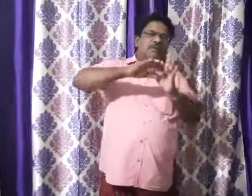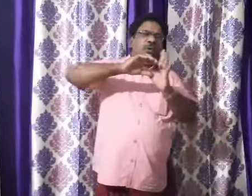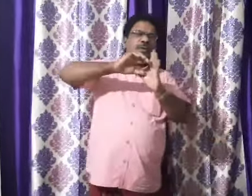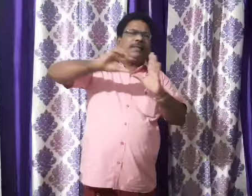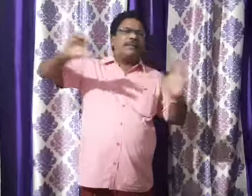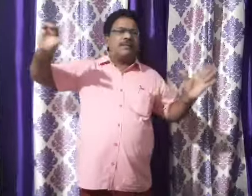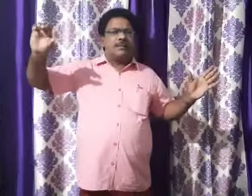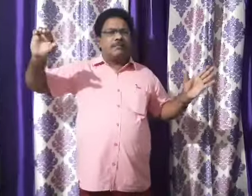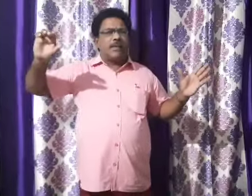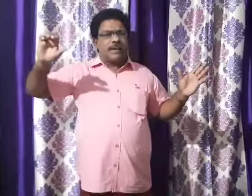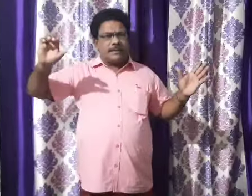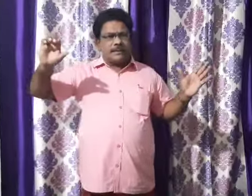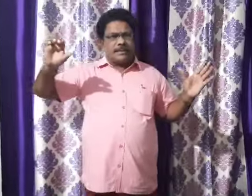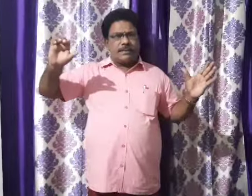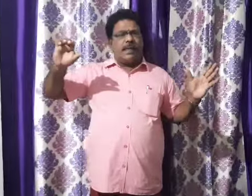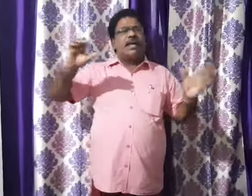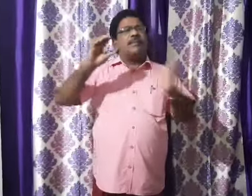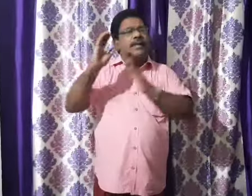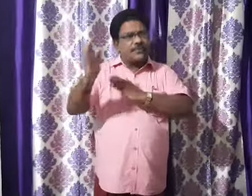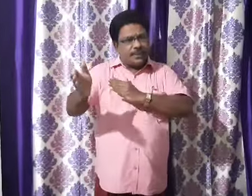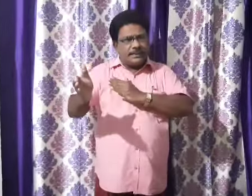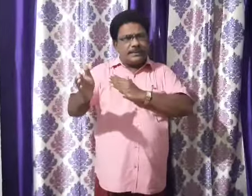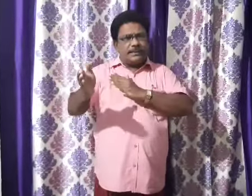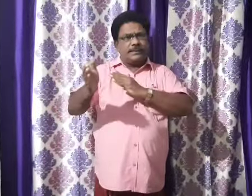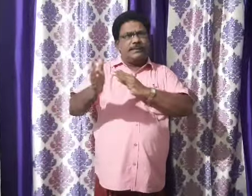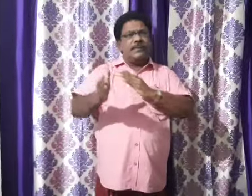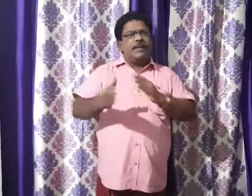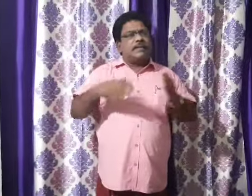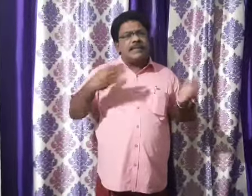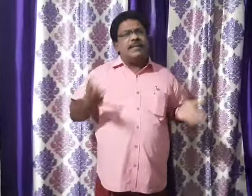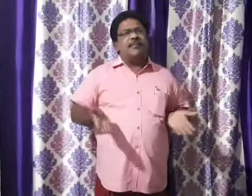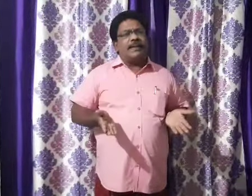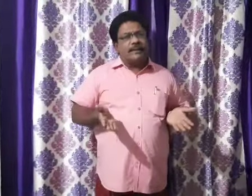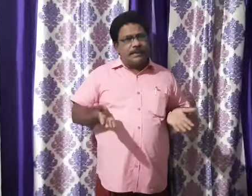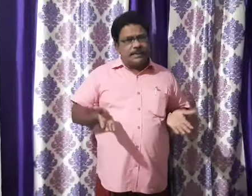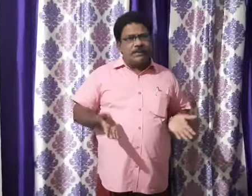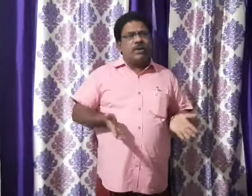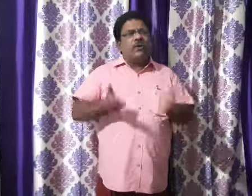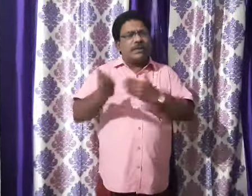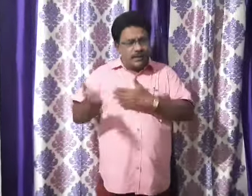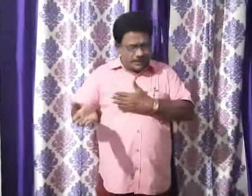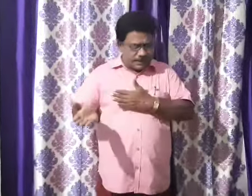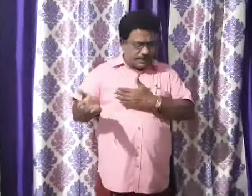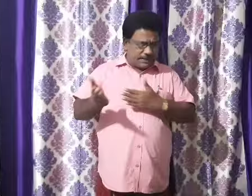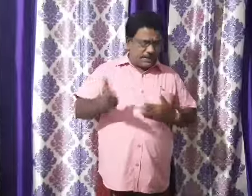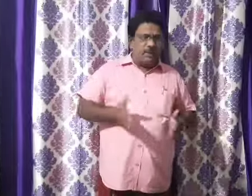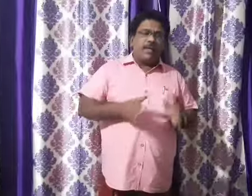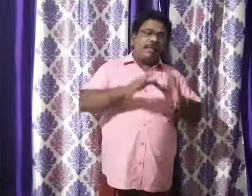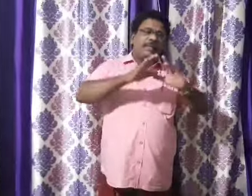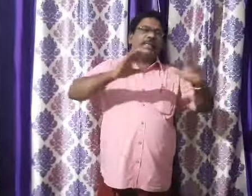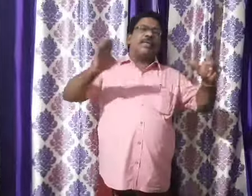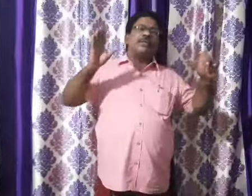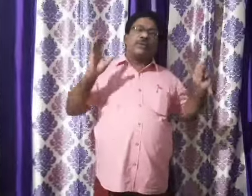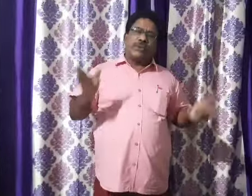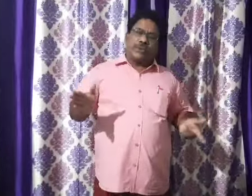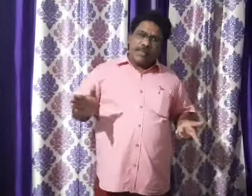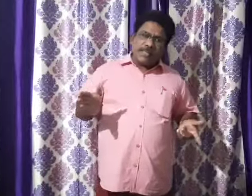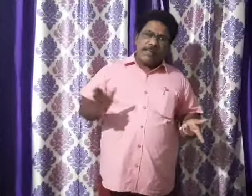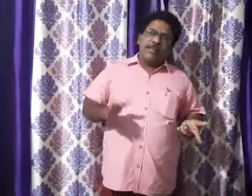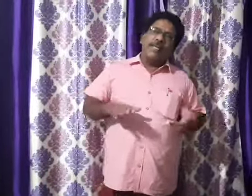all the products are manufactured, especially in factories or industries. Okay, this sector is also known as